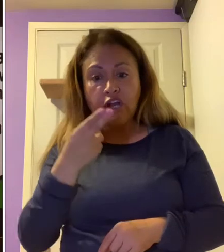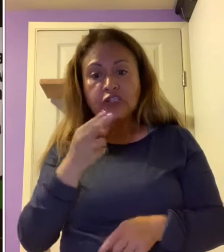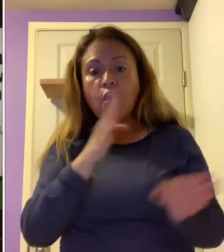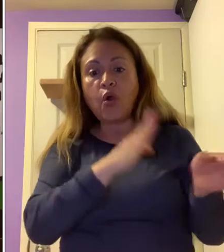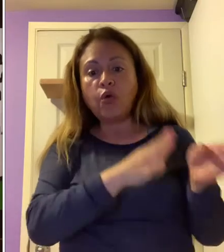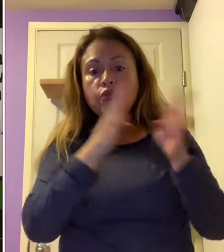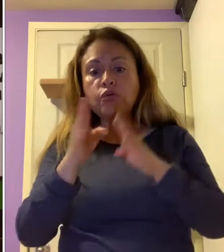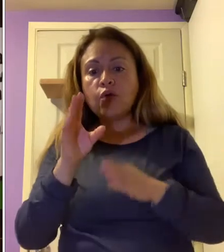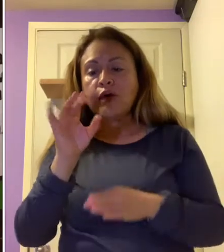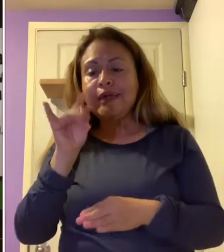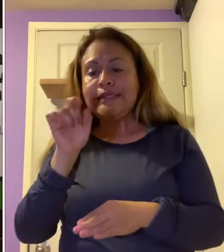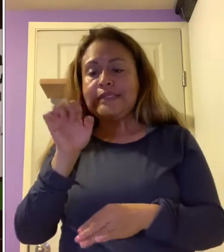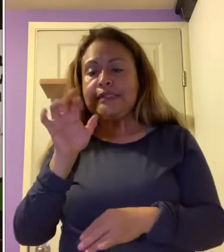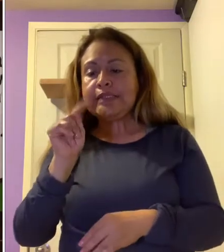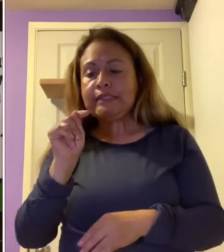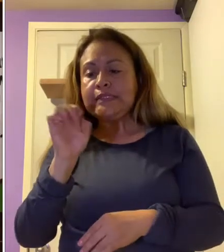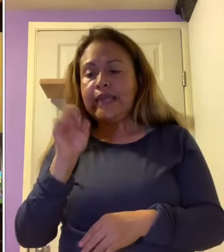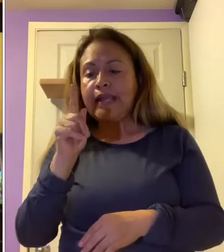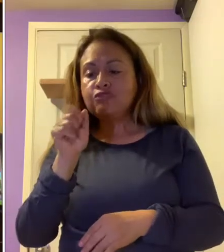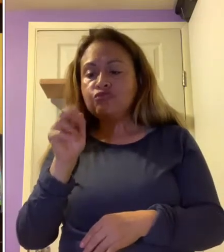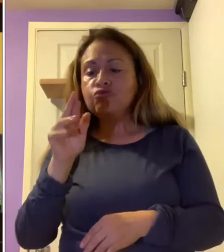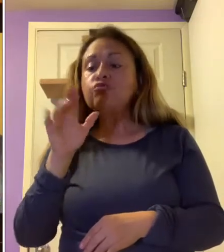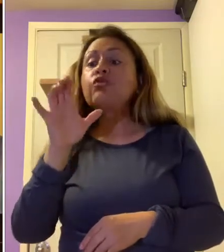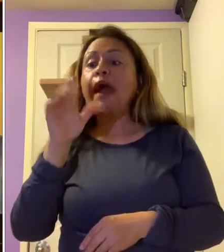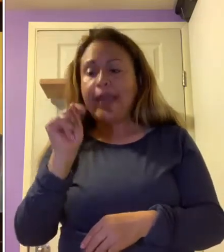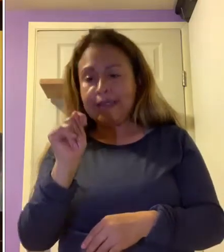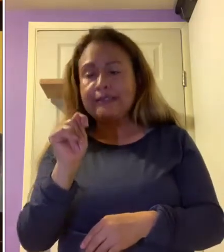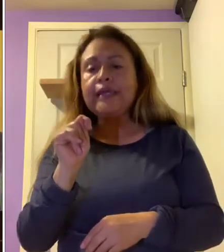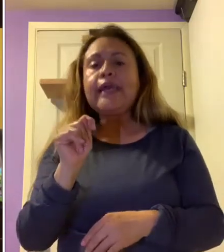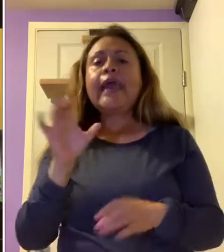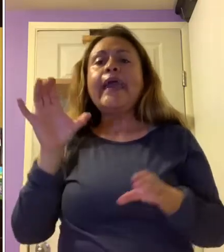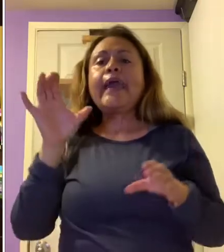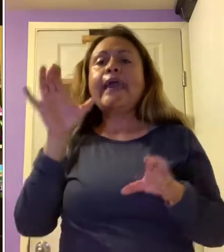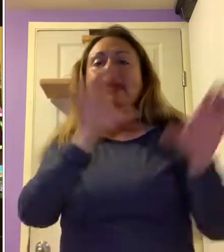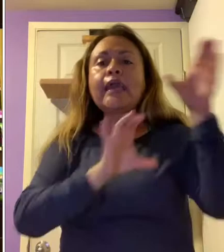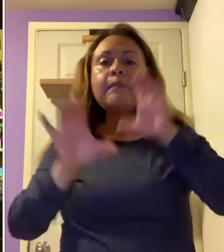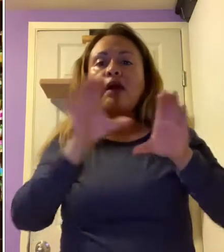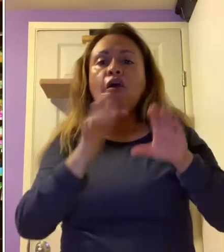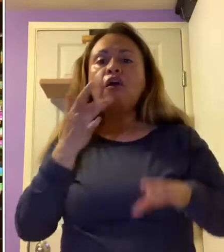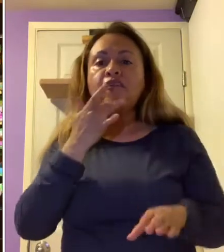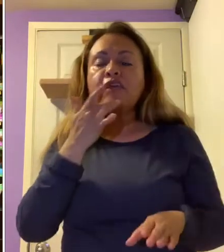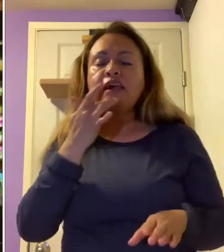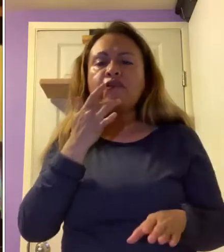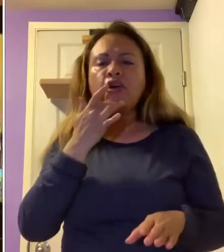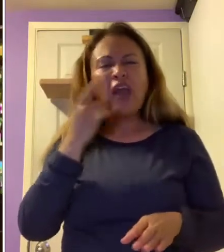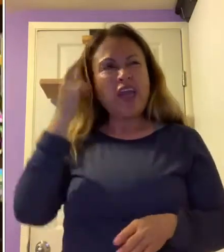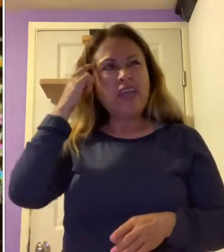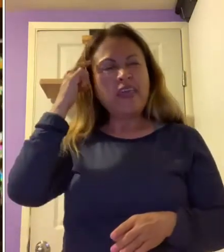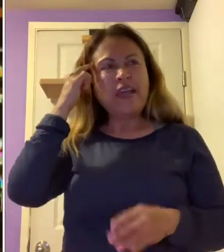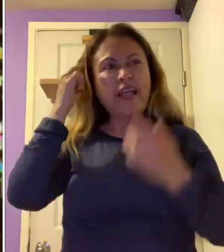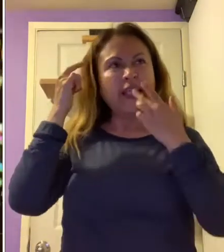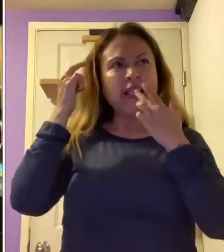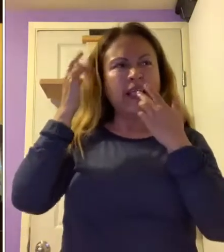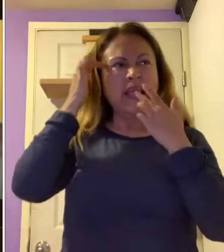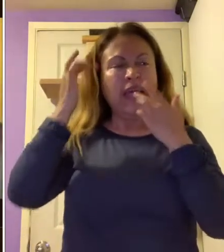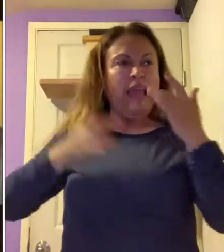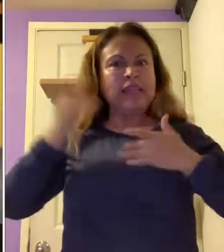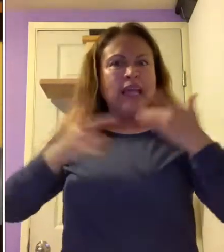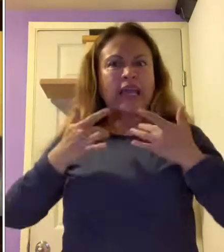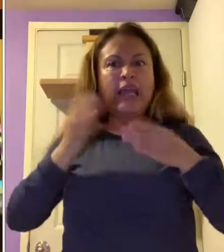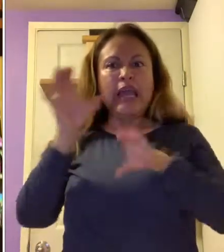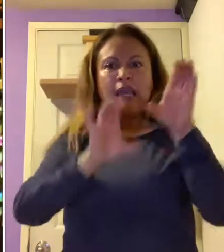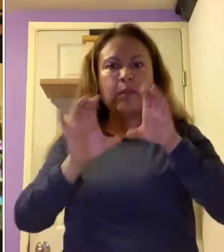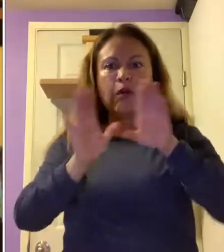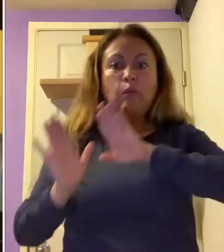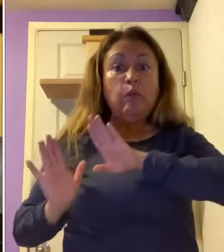yeast extract. Yeast extract is another word for MSG. It's a chemically made flavor enhancer that makes your taste buds and your brain get very